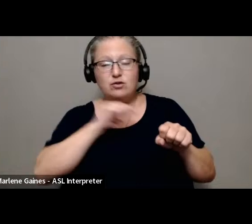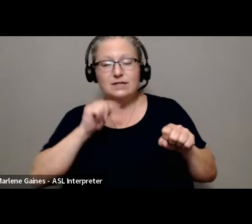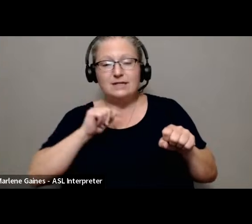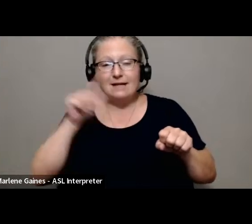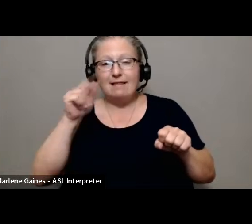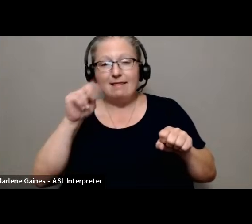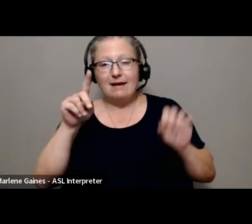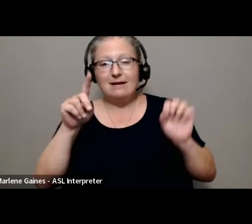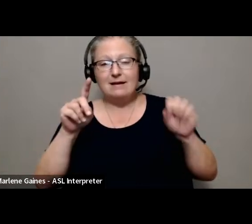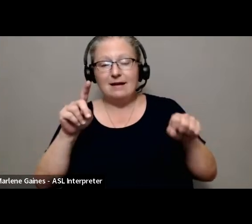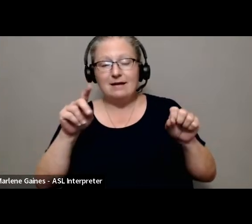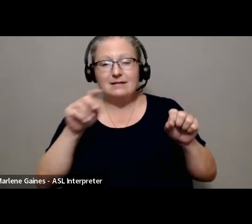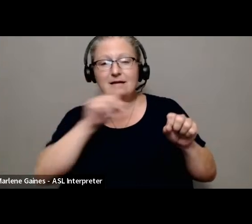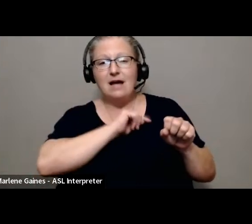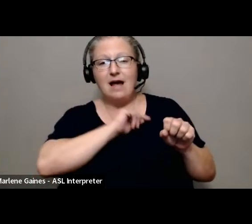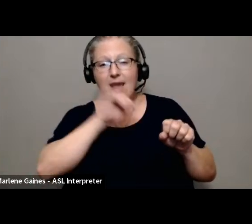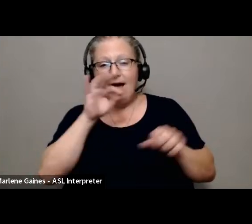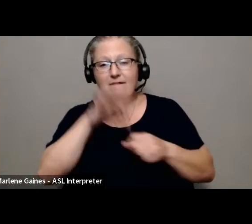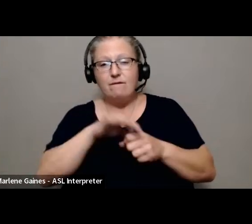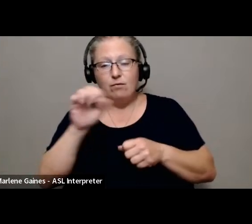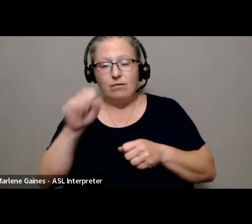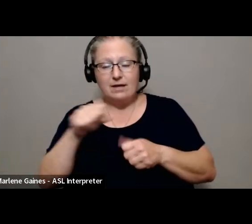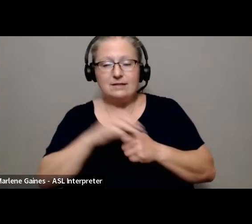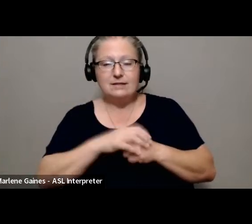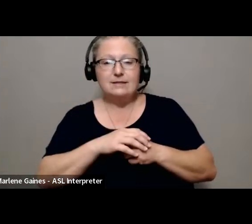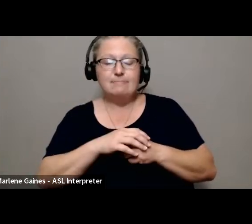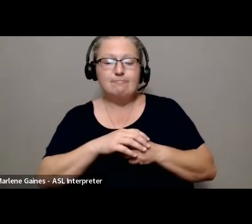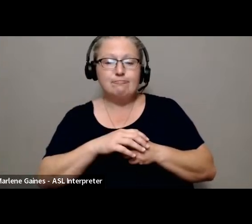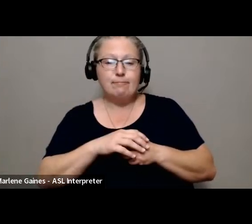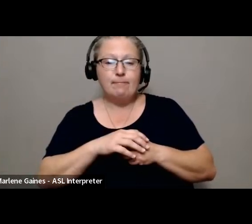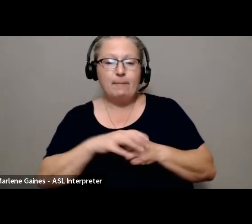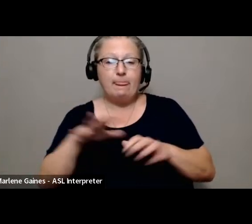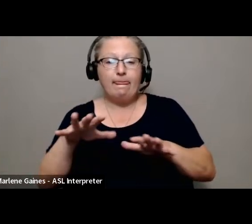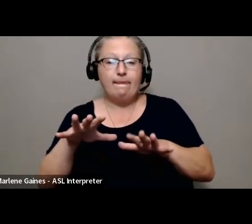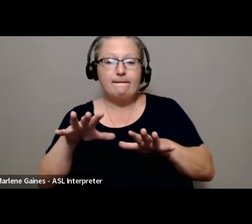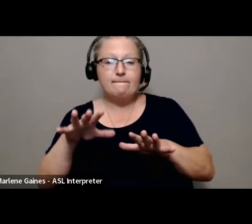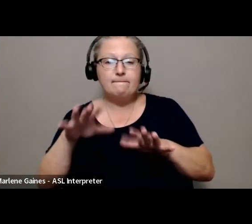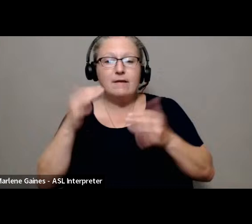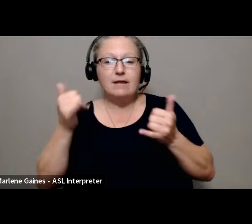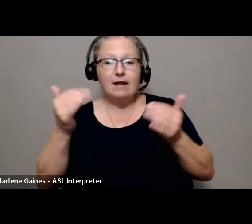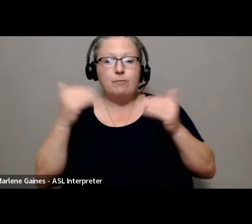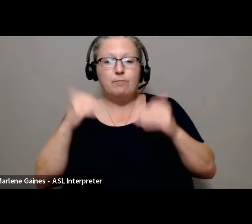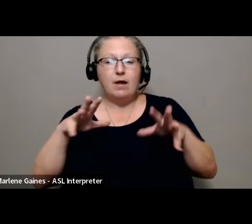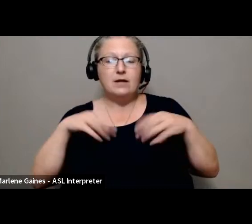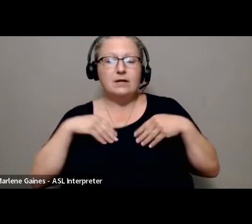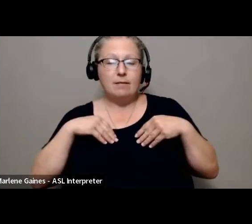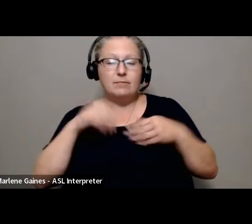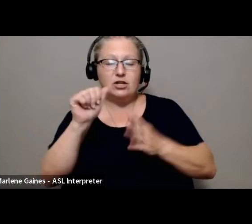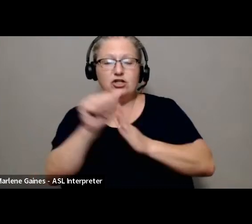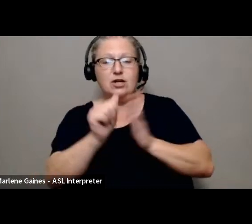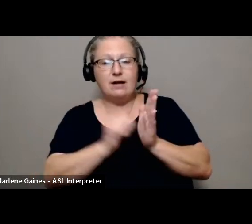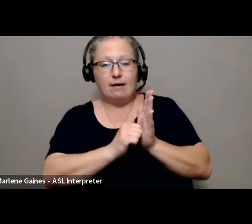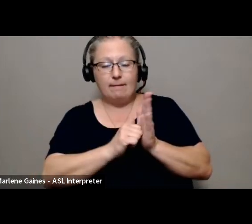Trustee Land, yes. And I voted yes. Going on to adopting the agenda.